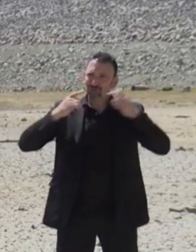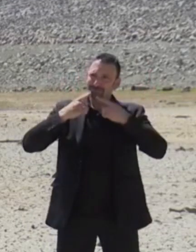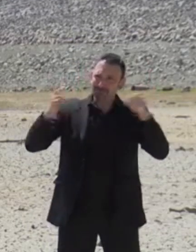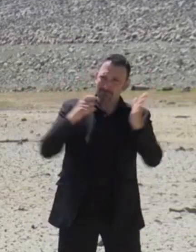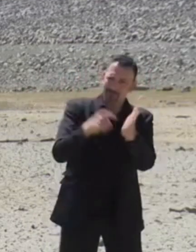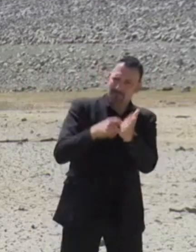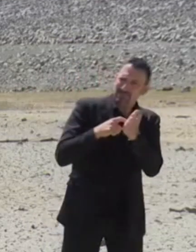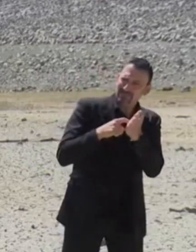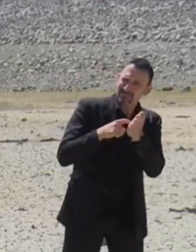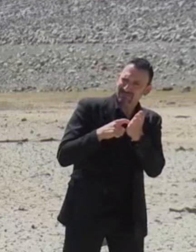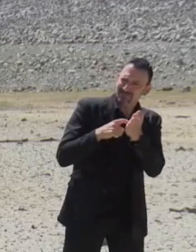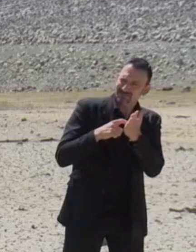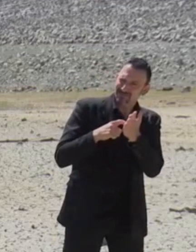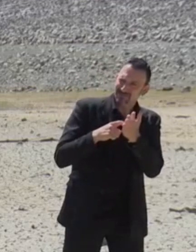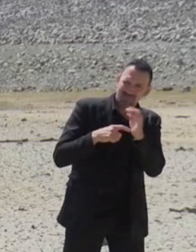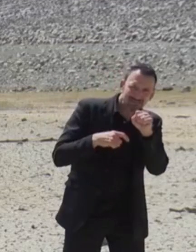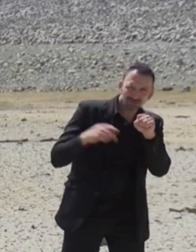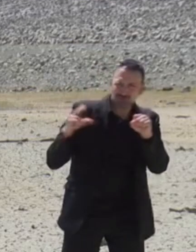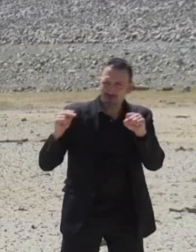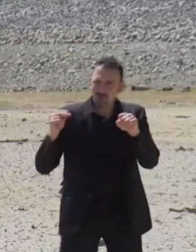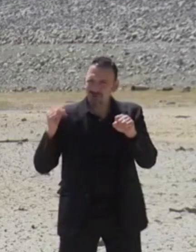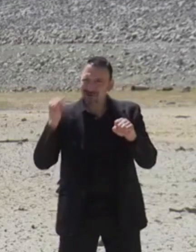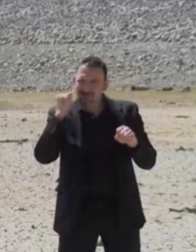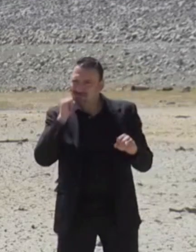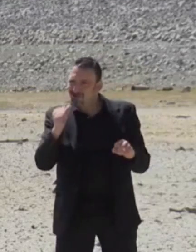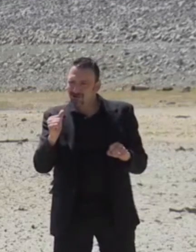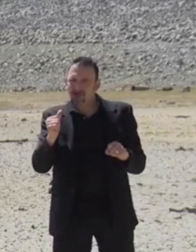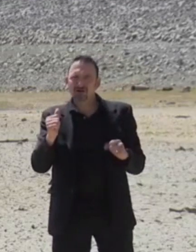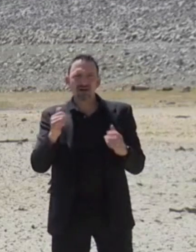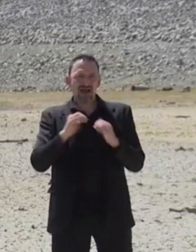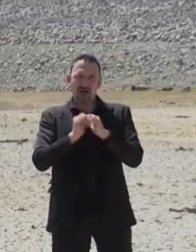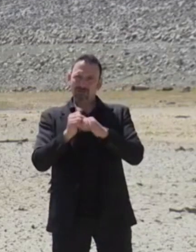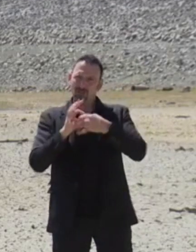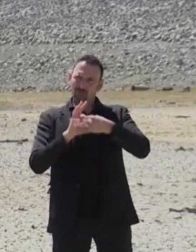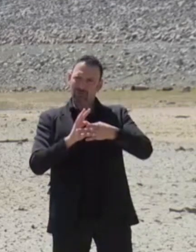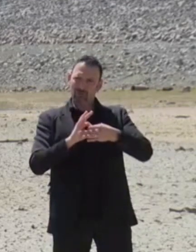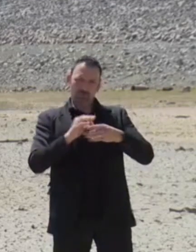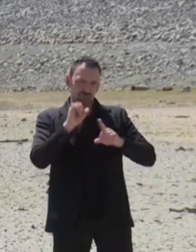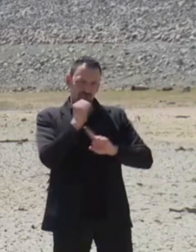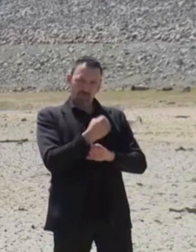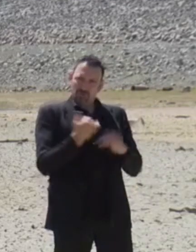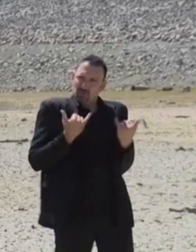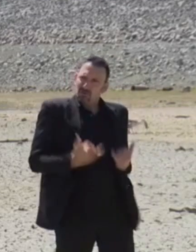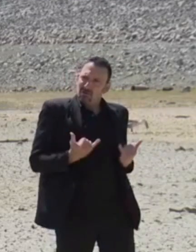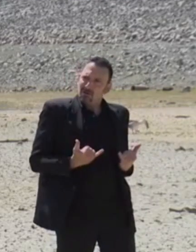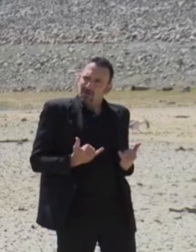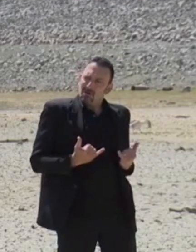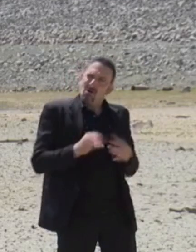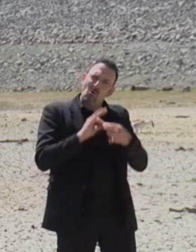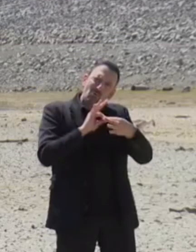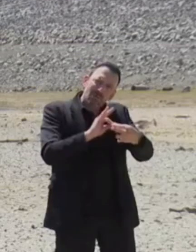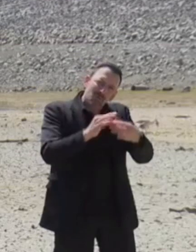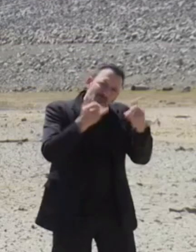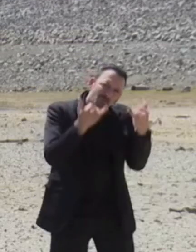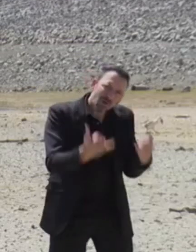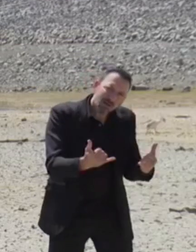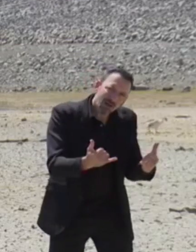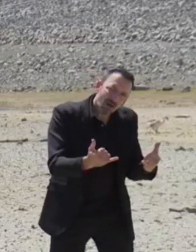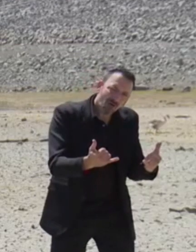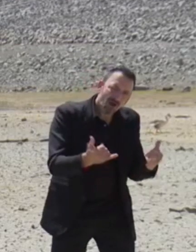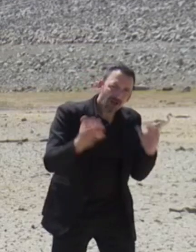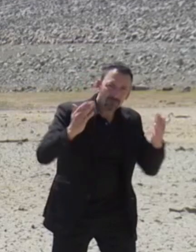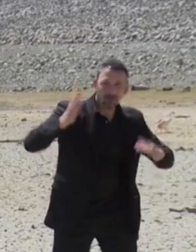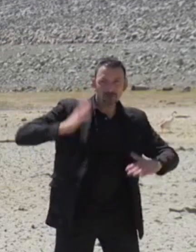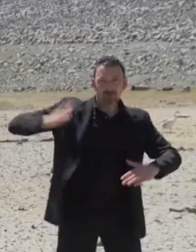helps deal with the current acute situation, given what we've learned about the past years, that we may have several